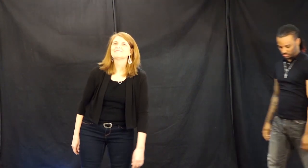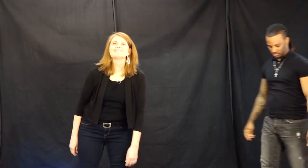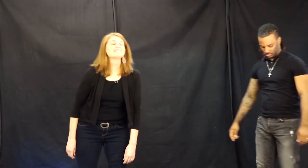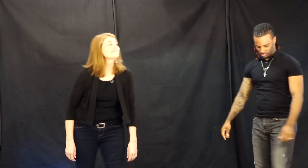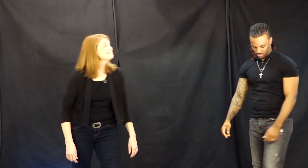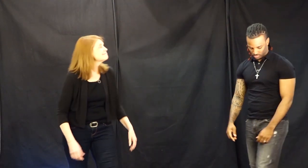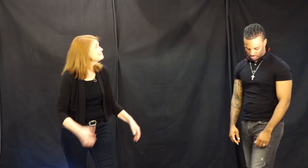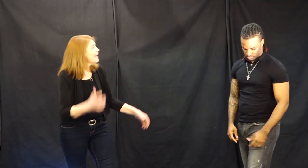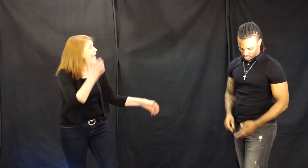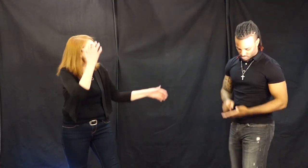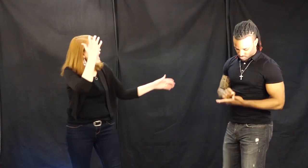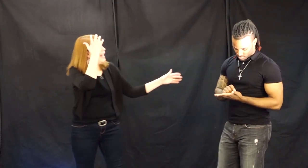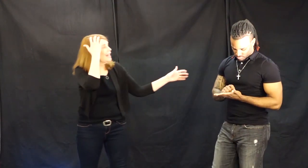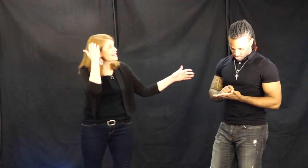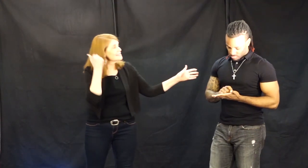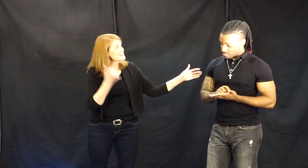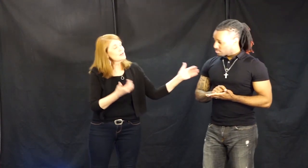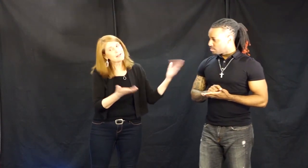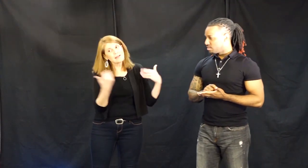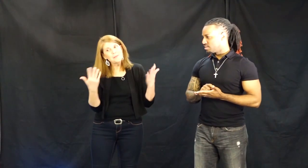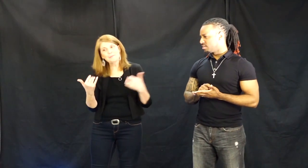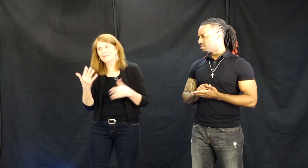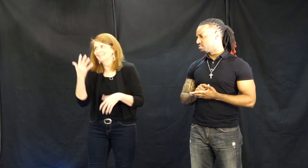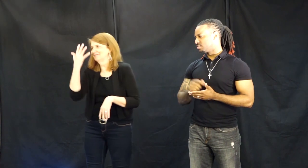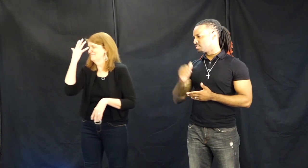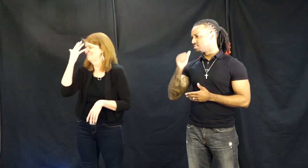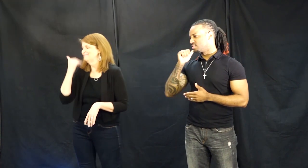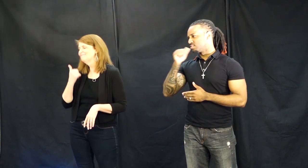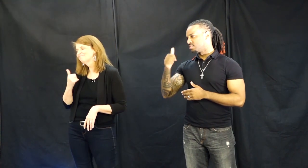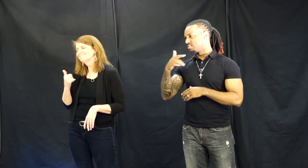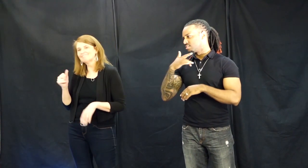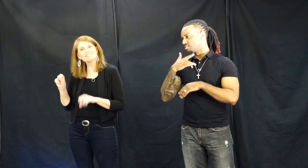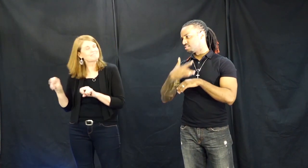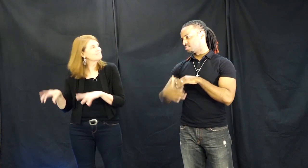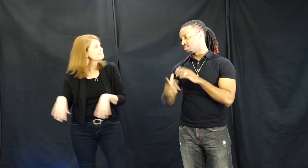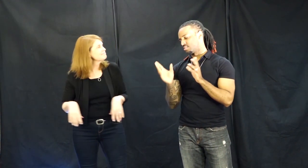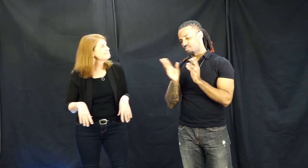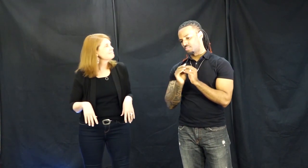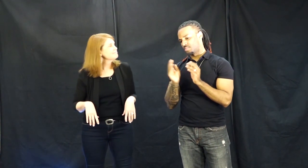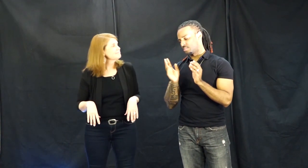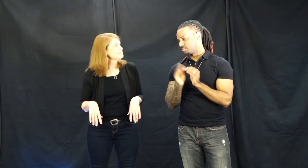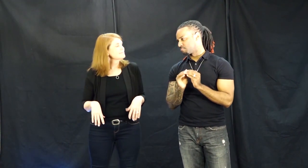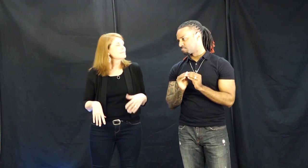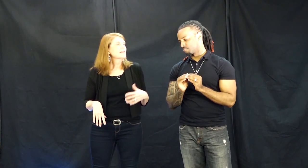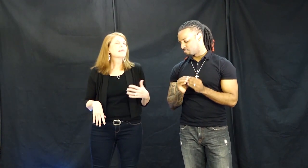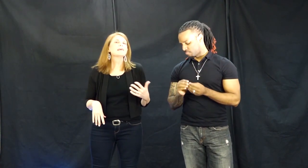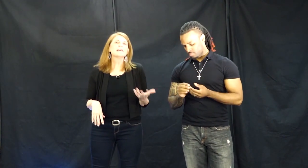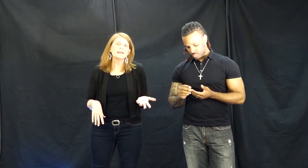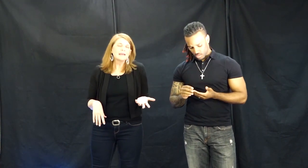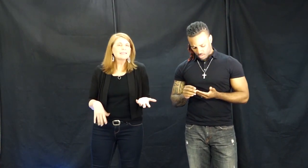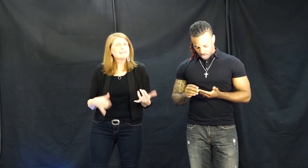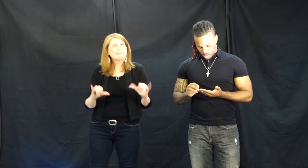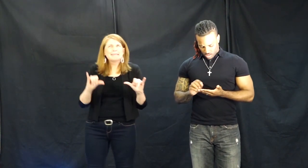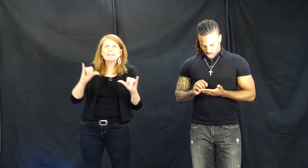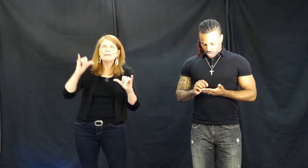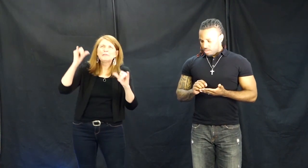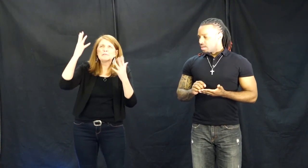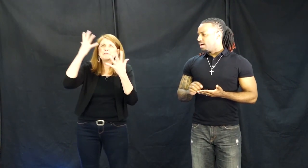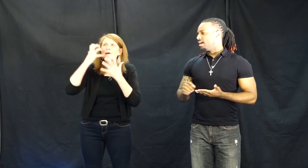Alexander, come back to sleep. I have an early meeting out of town. It's still dark outside.